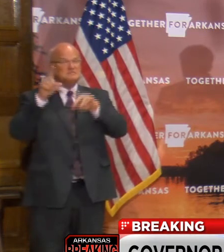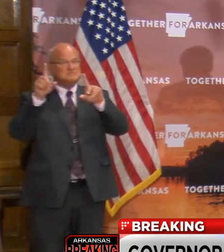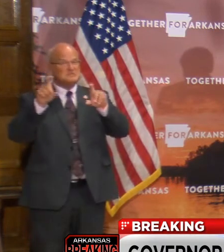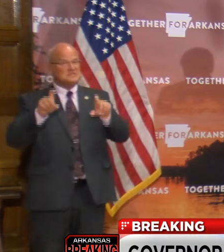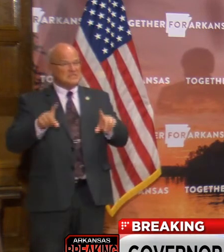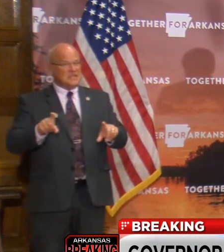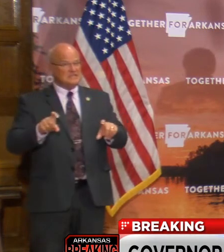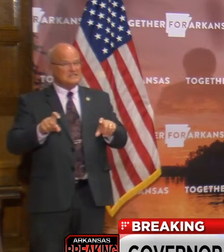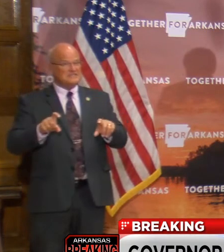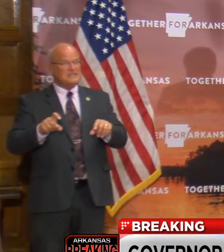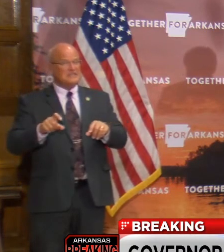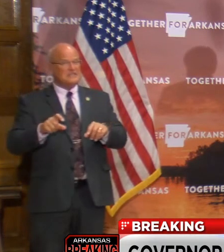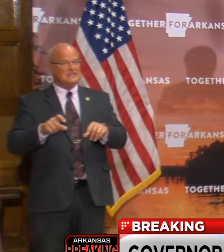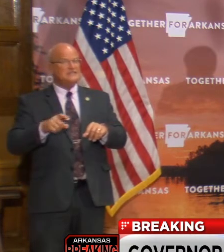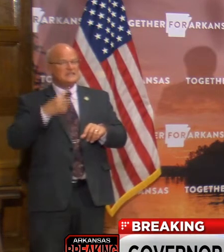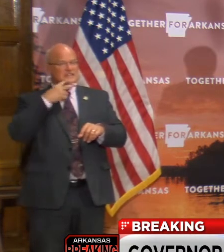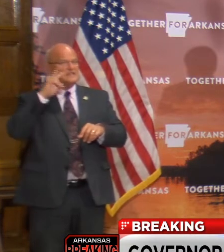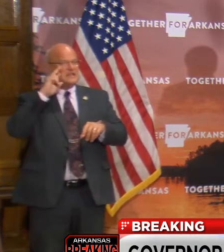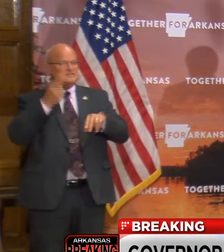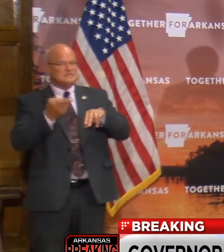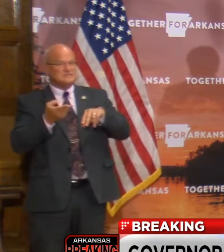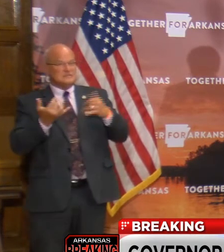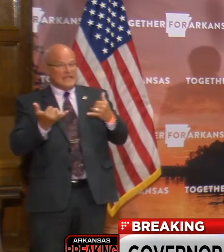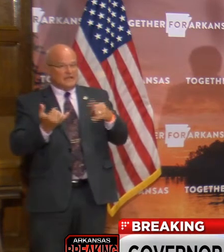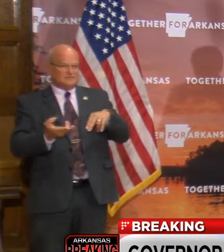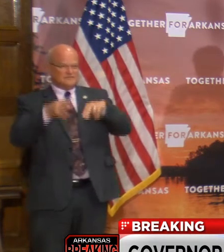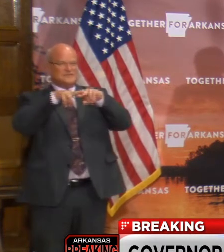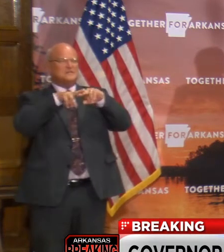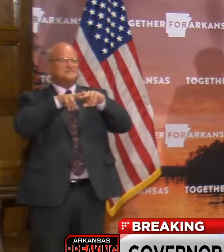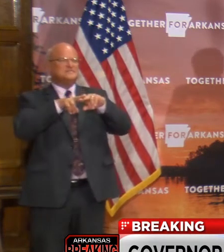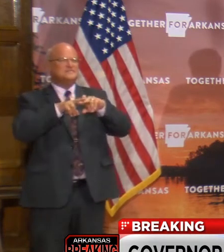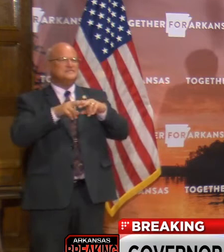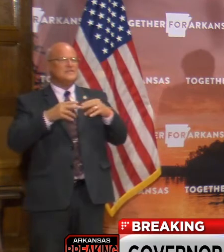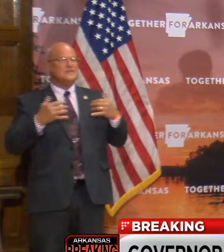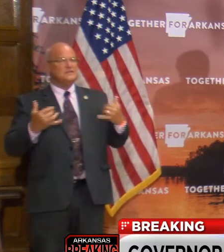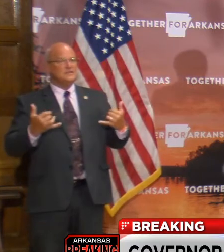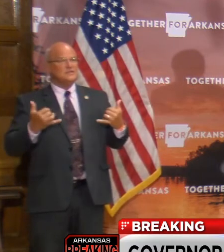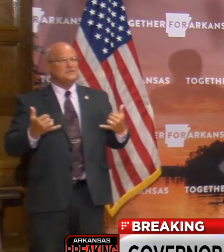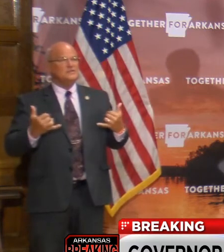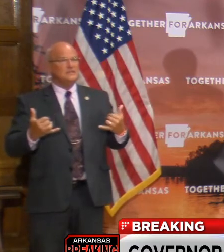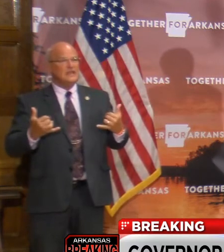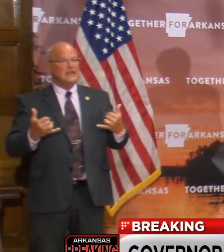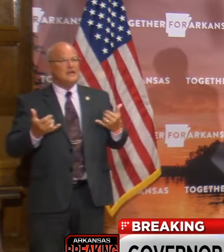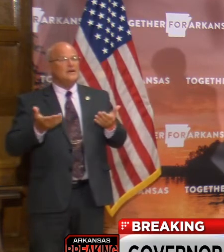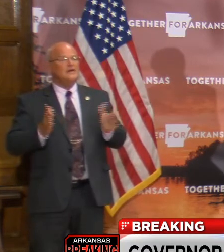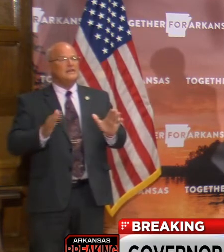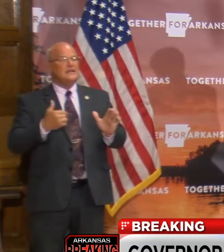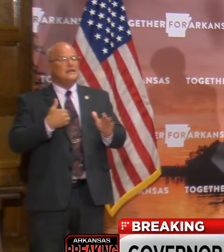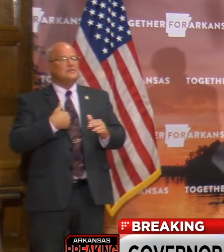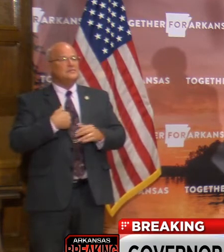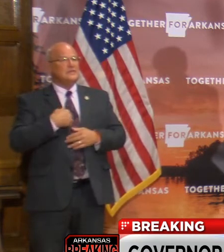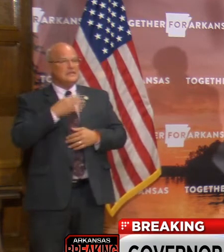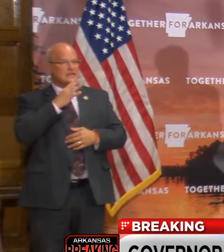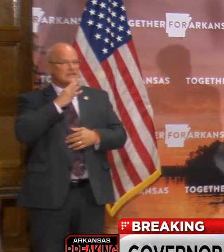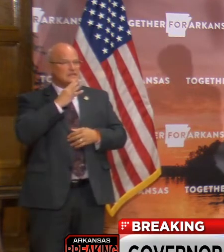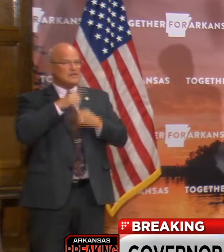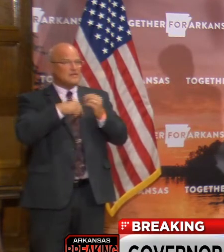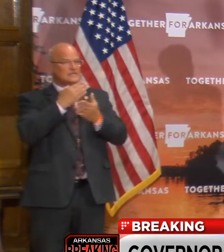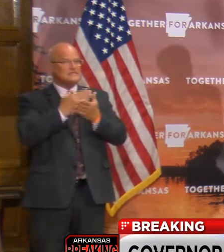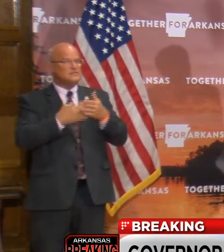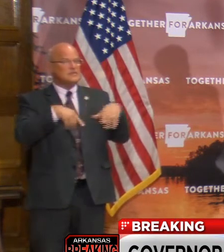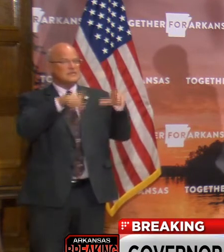up from the previous day for sure. And then with that, let me go to some